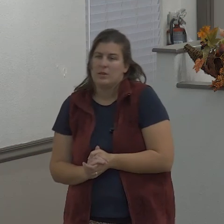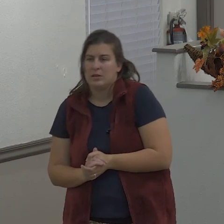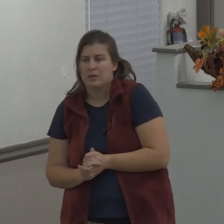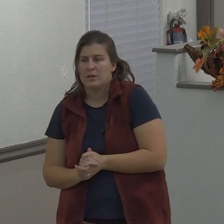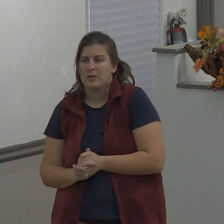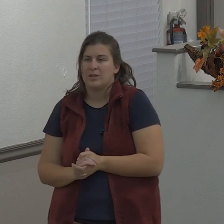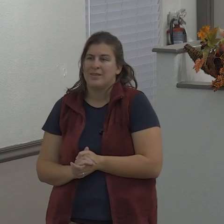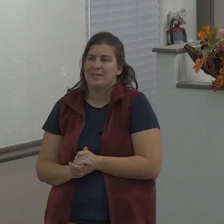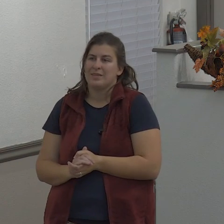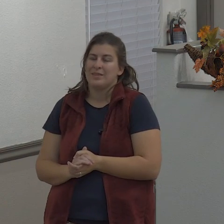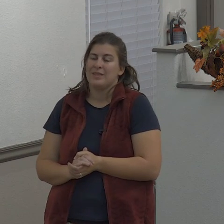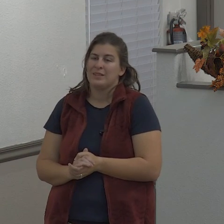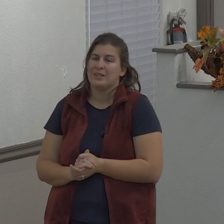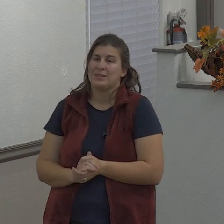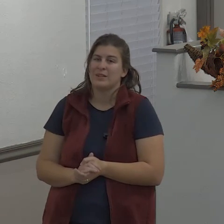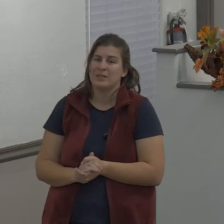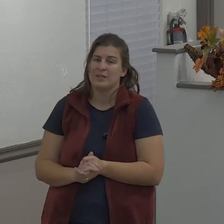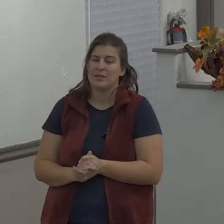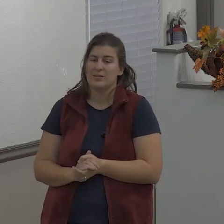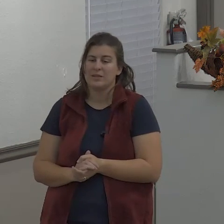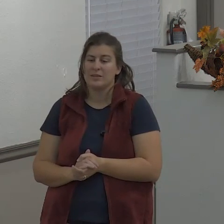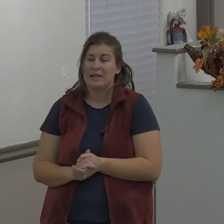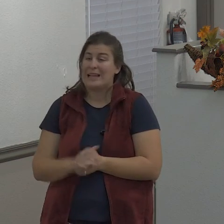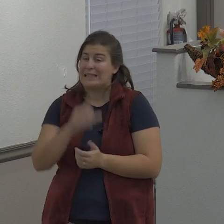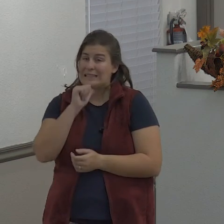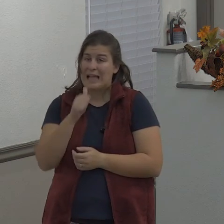well, I just get to see hear those words.